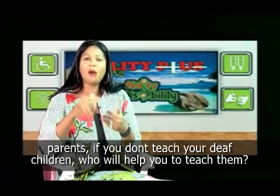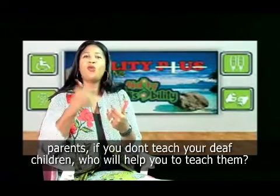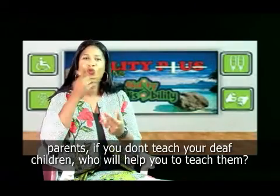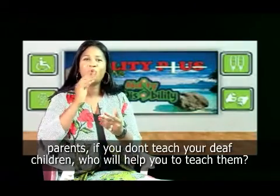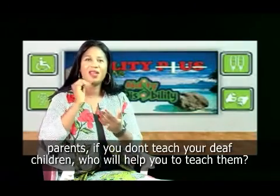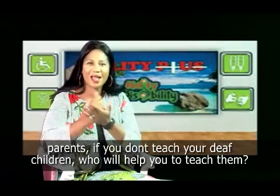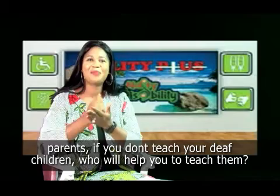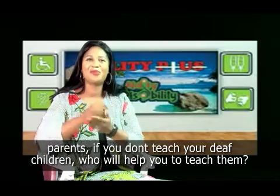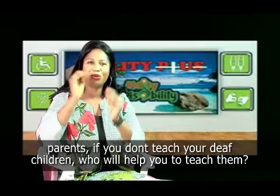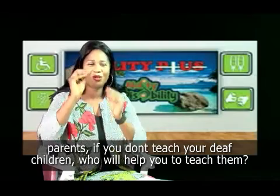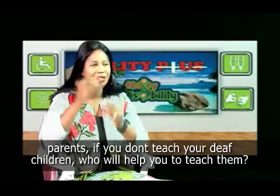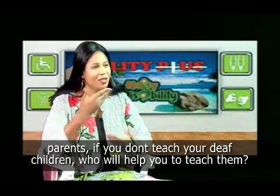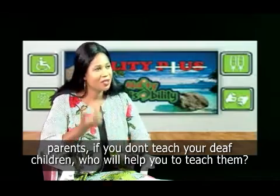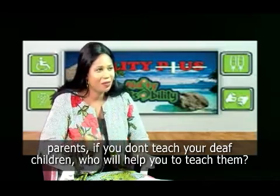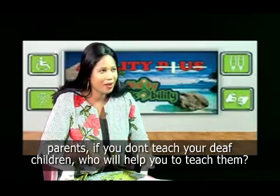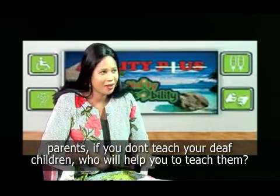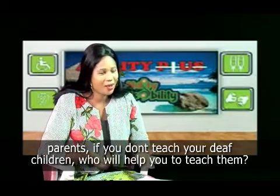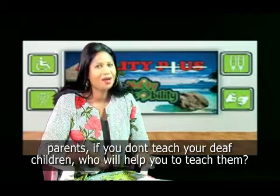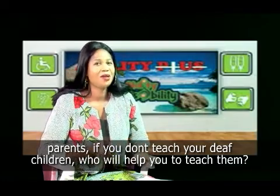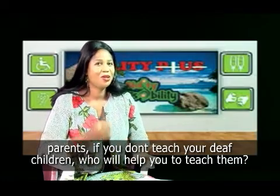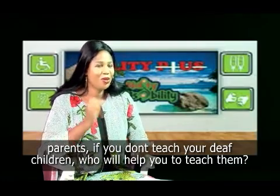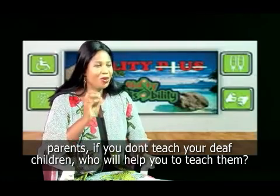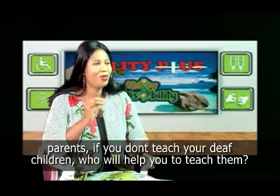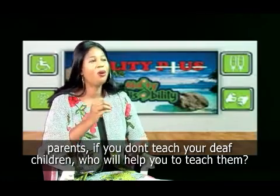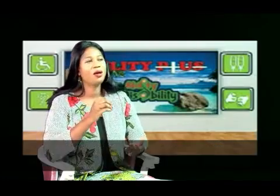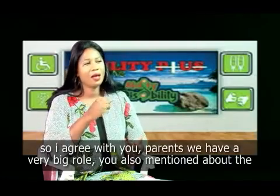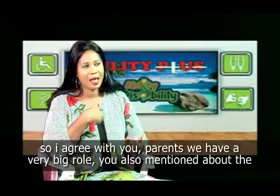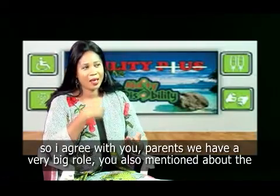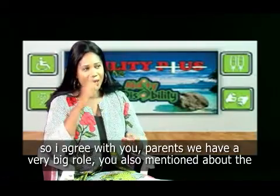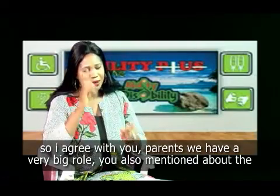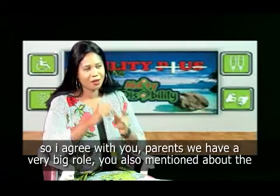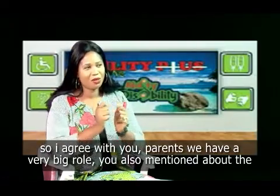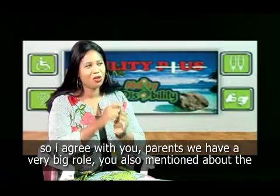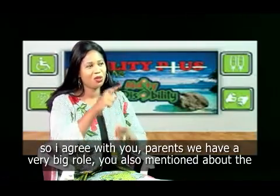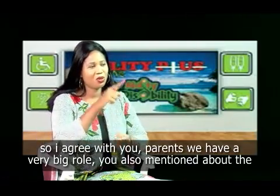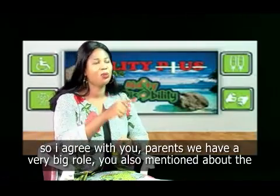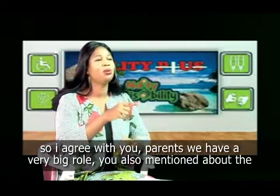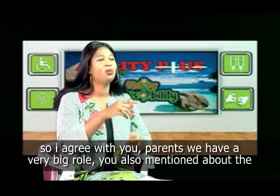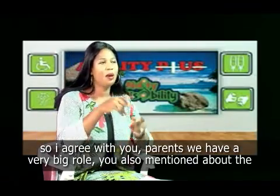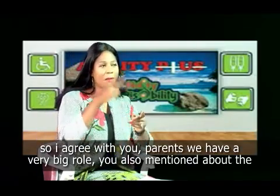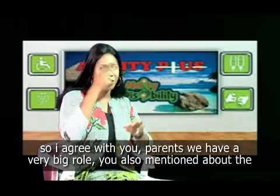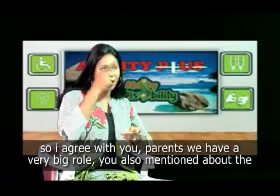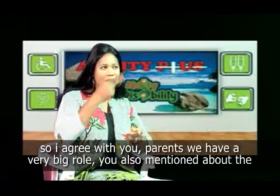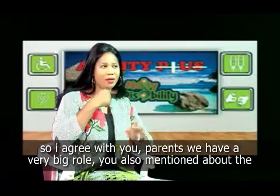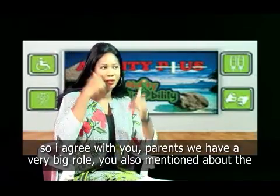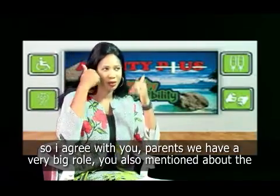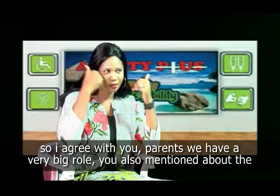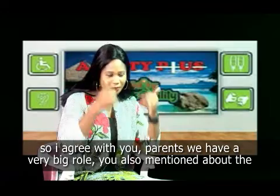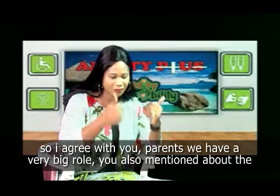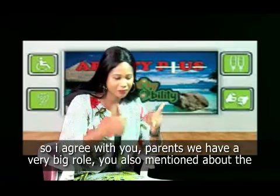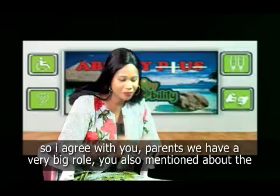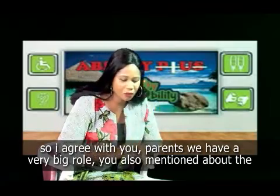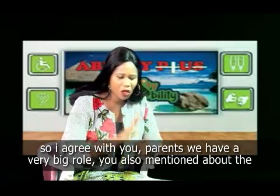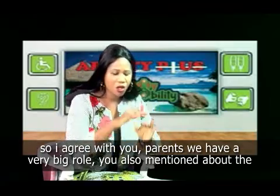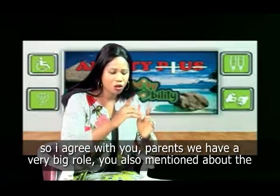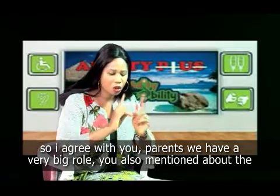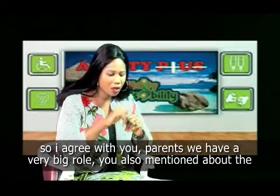children, who would now help you to teach them? So I agree with you. Parents, they have a very good